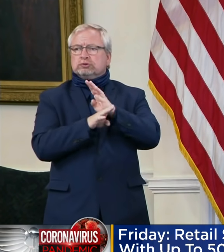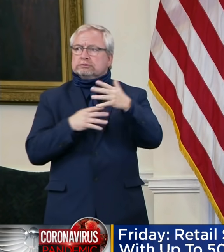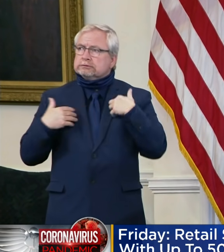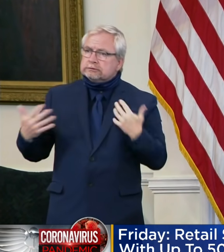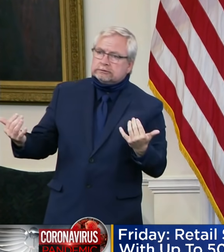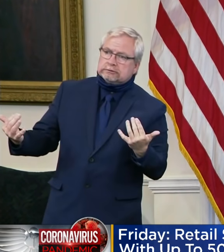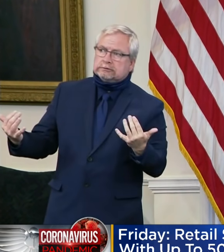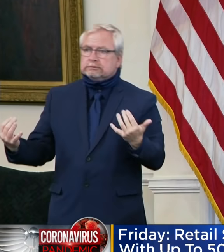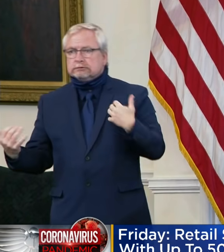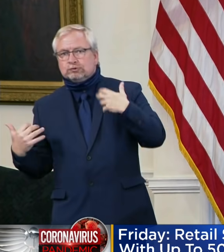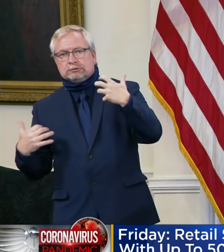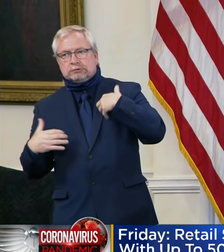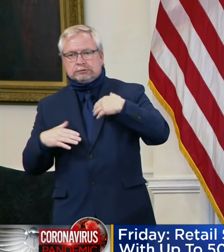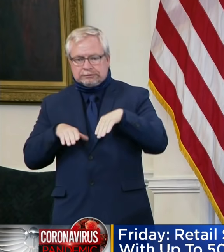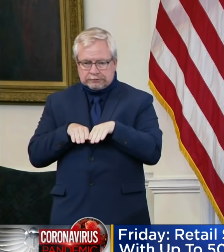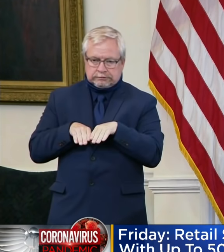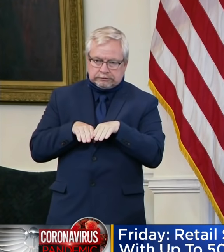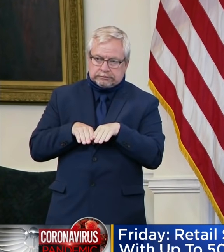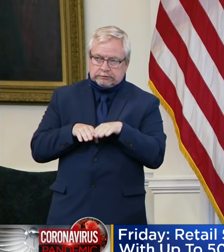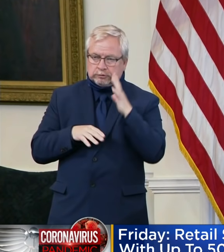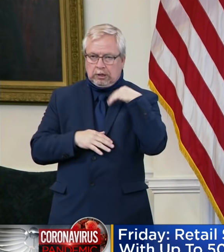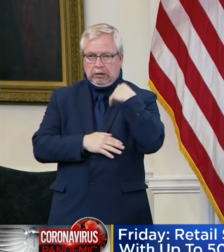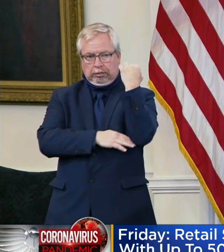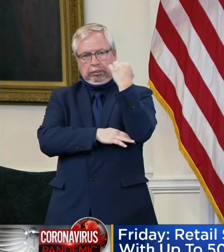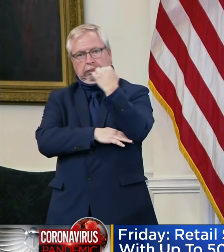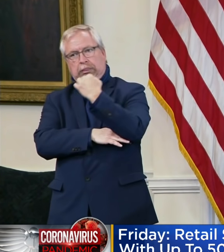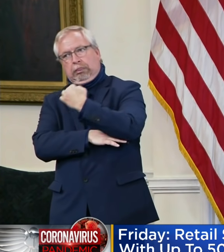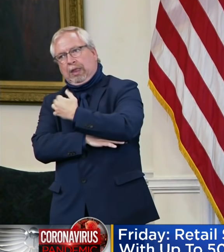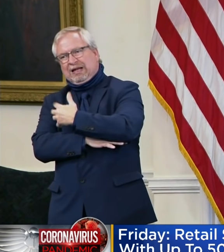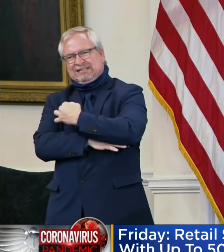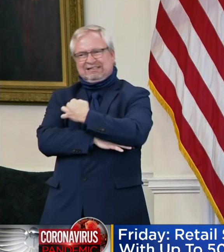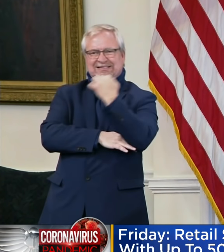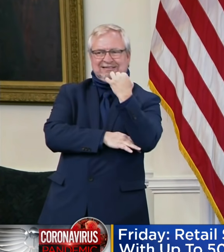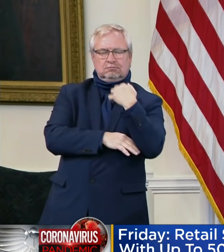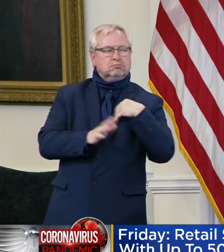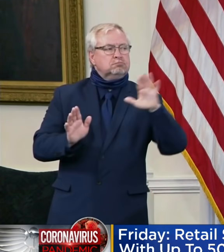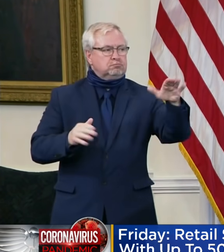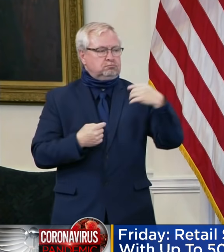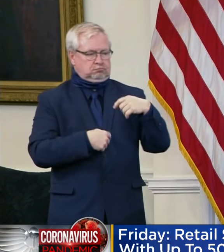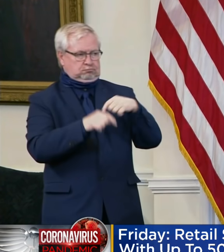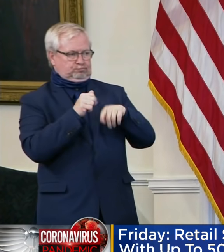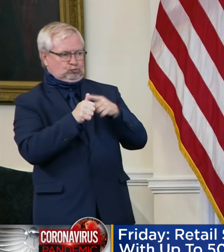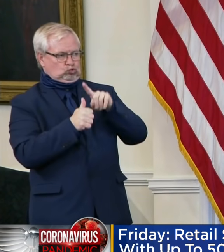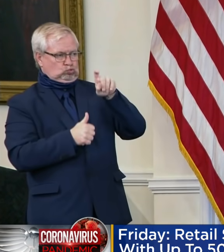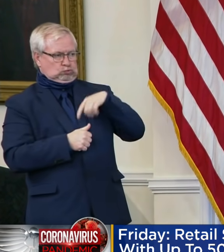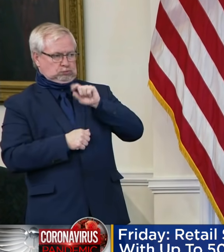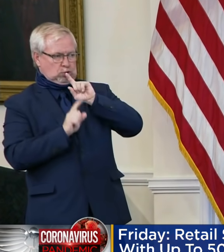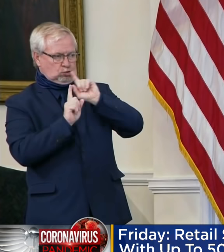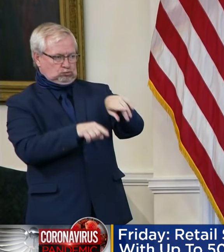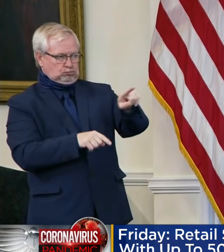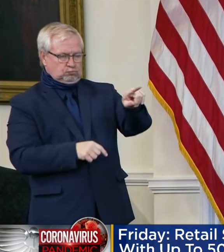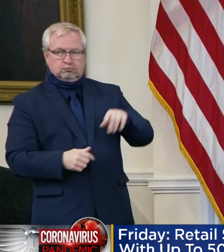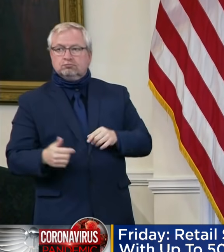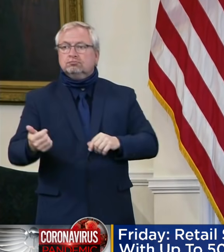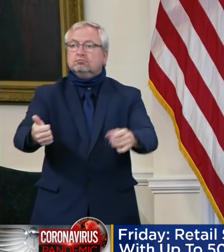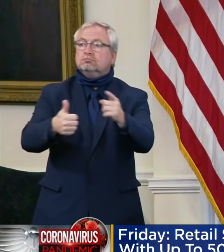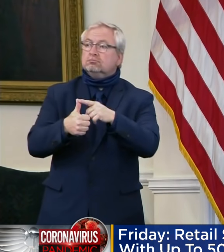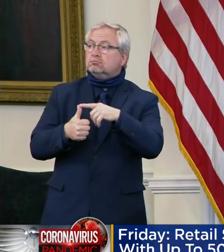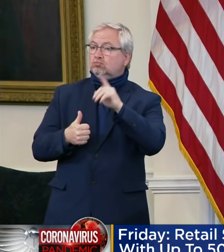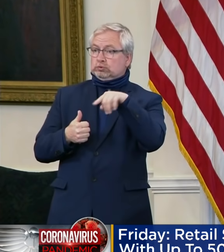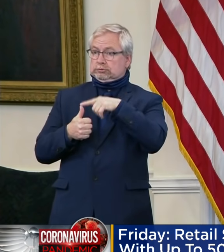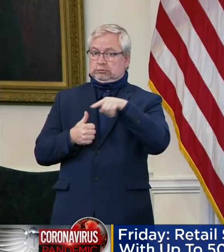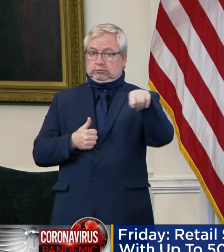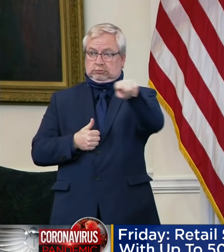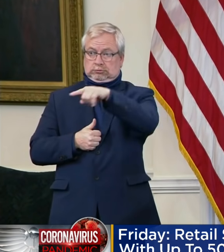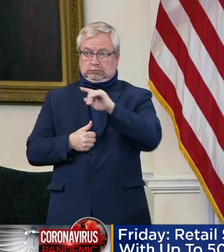pandemic? On the first question, our goal was not to fill up the surge hospitals. It was to have them on hand and to not fill them